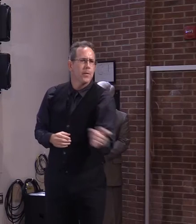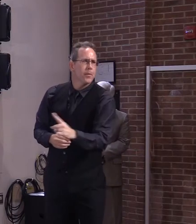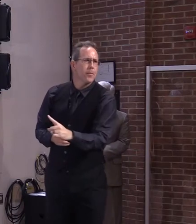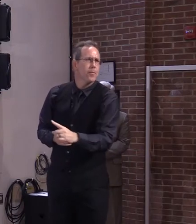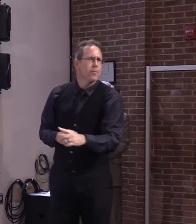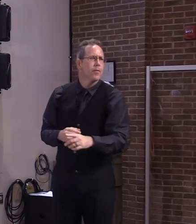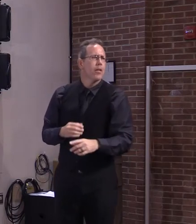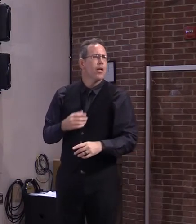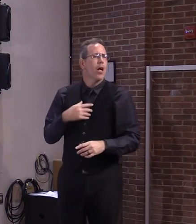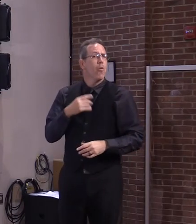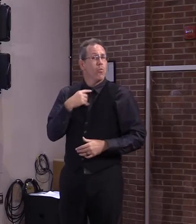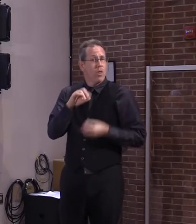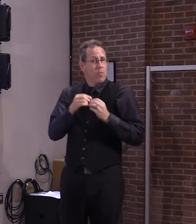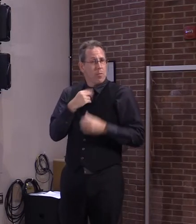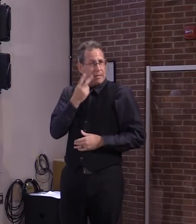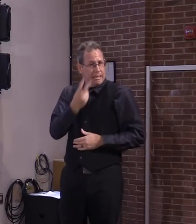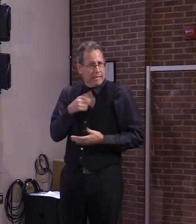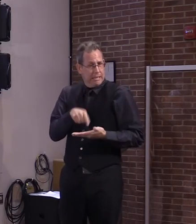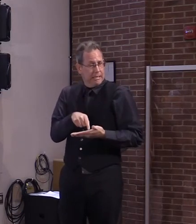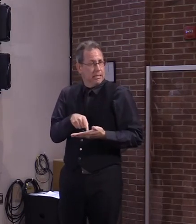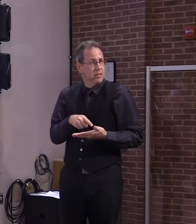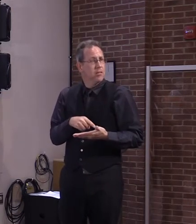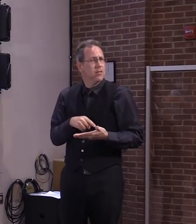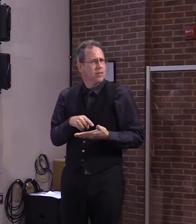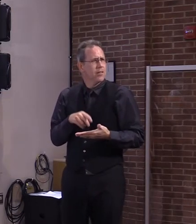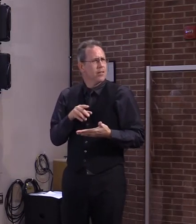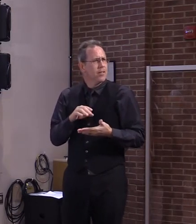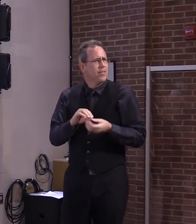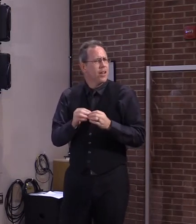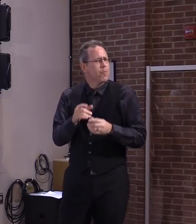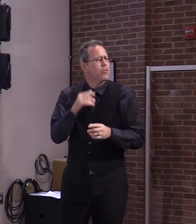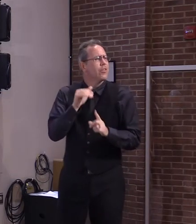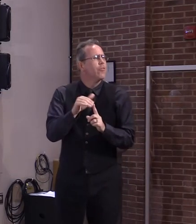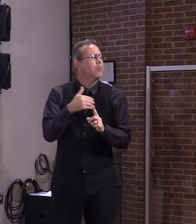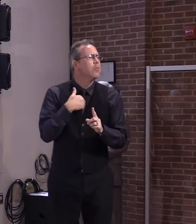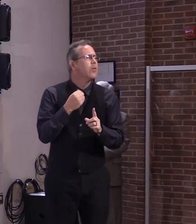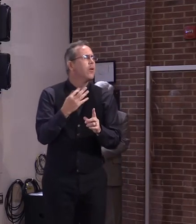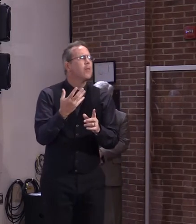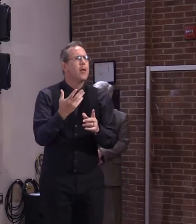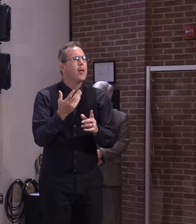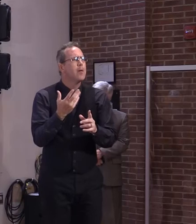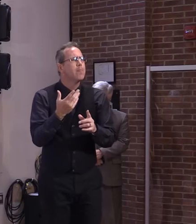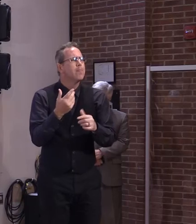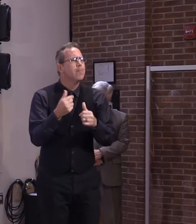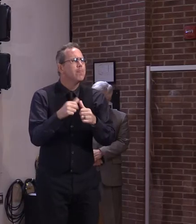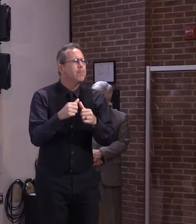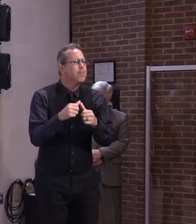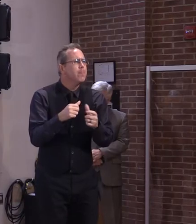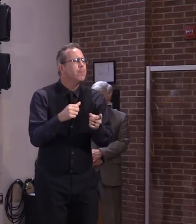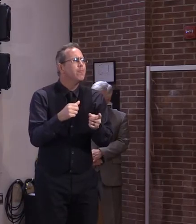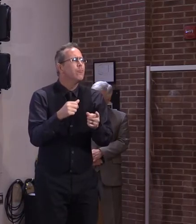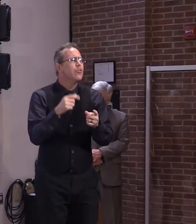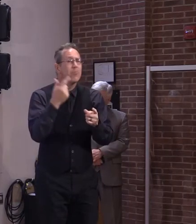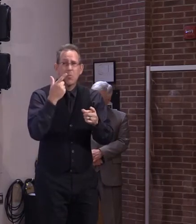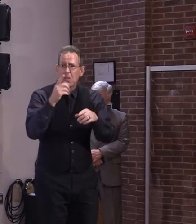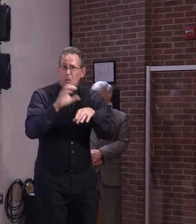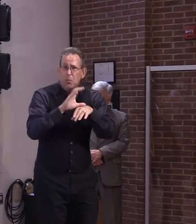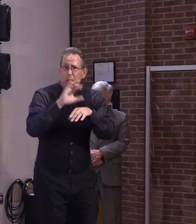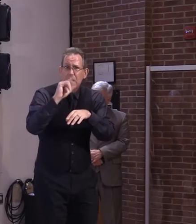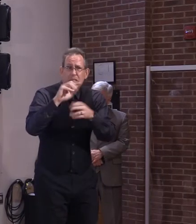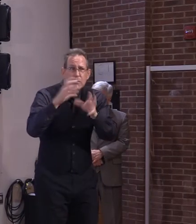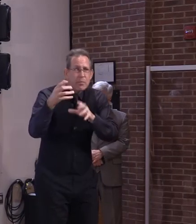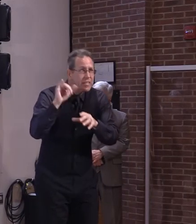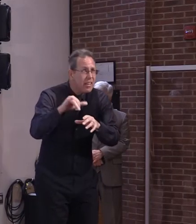if some of that has been affected by the glitch that involved, it seemed like, an uptick in other cases as well.